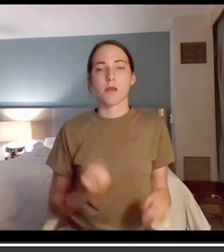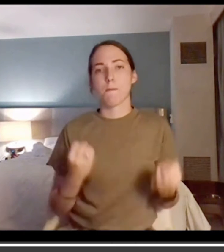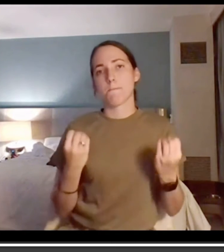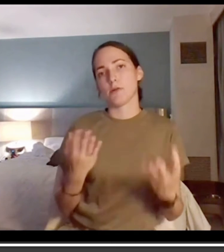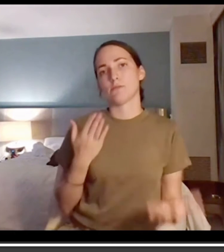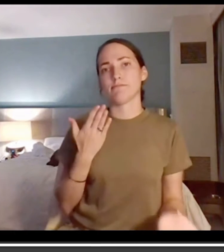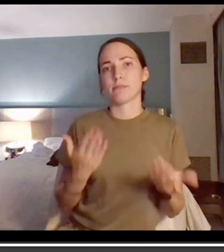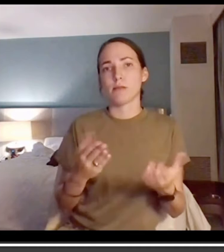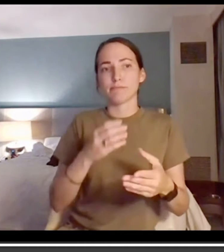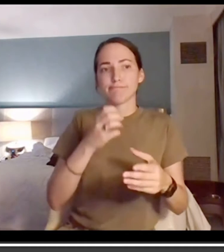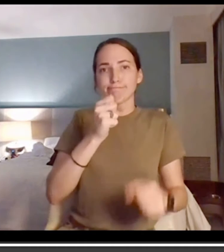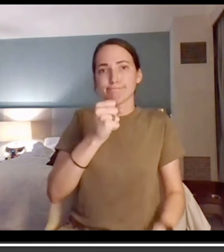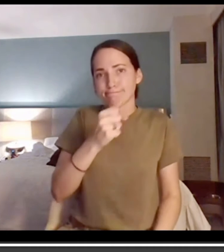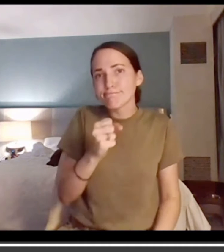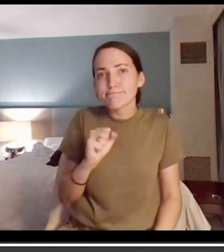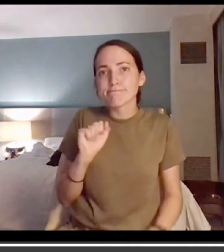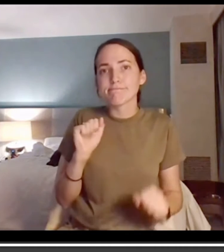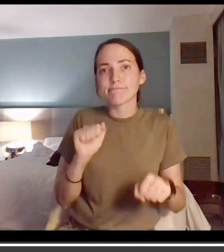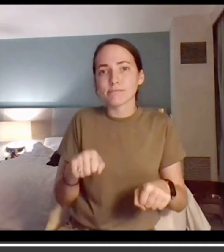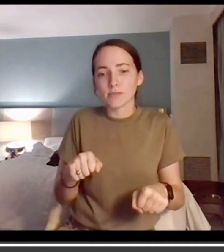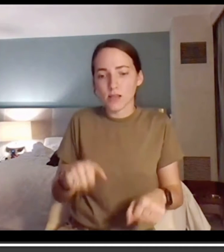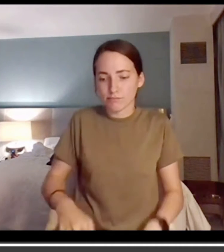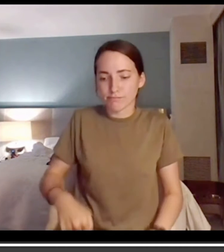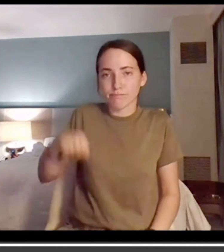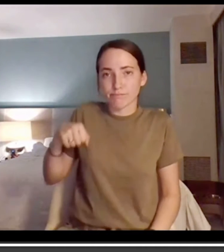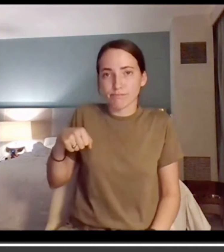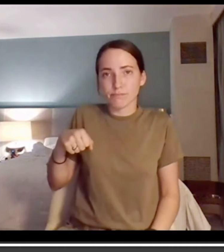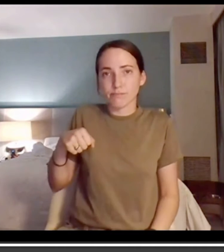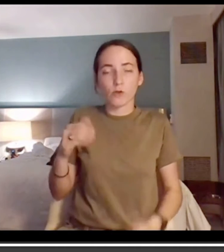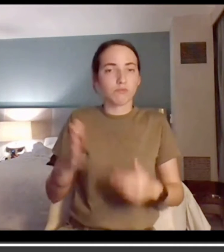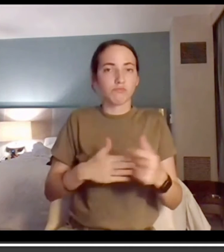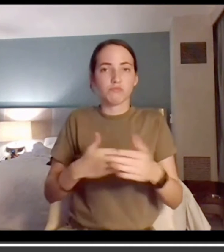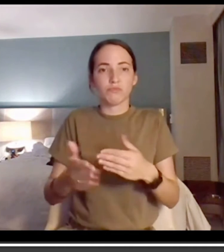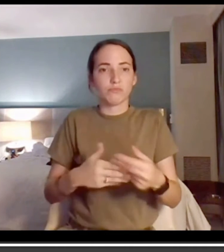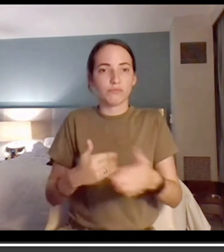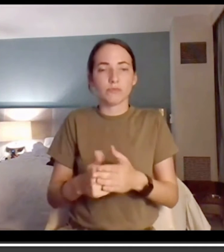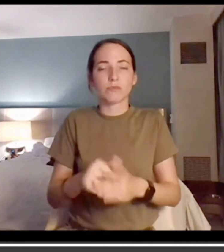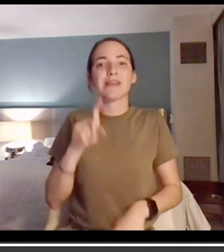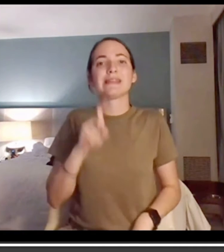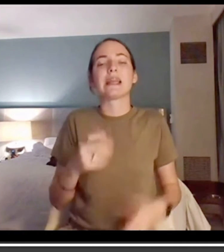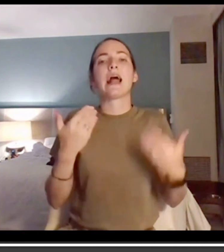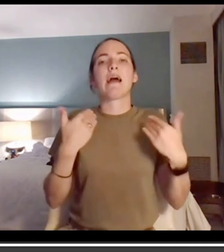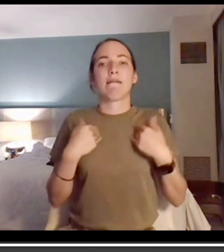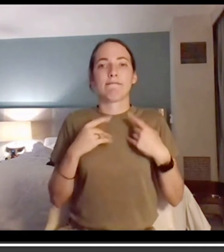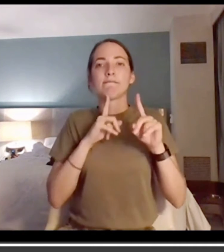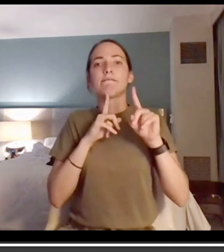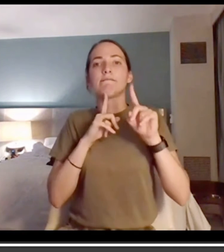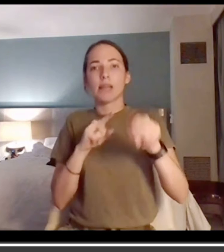but half the time I'll drop it. Whatever it is, you need to have an answer prepared so that you can answer